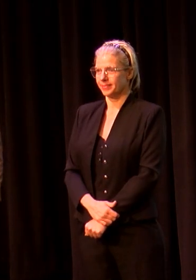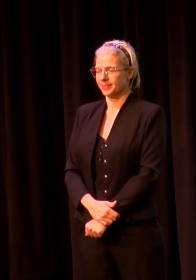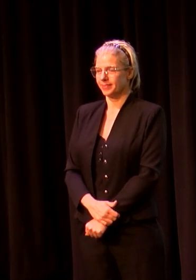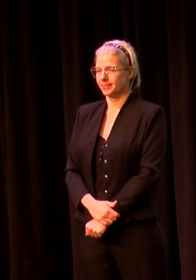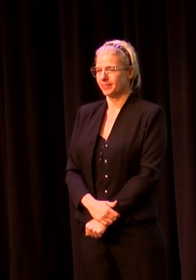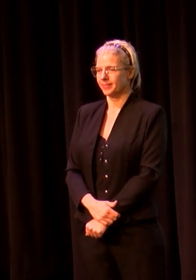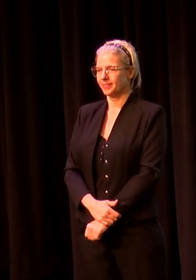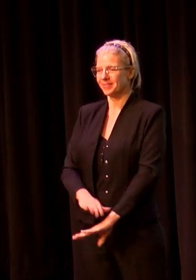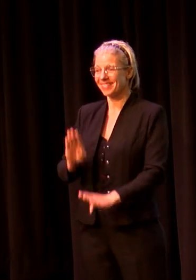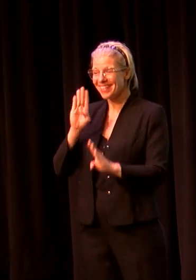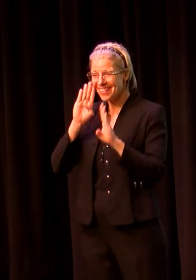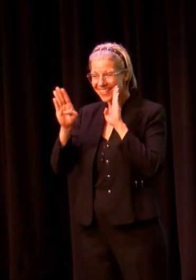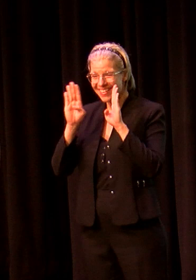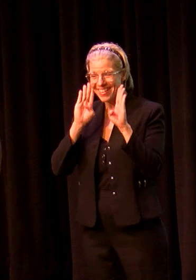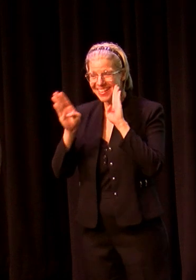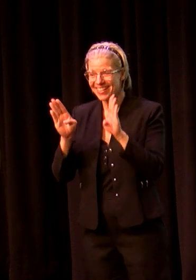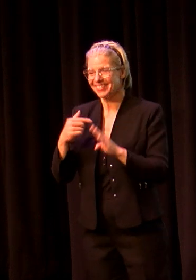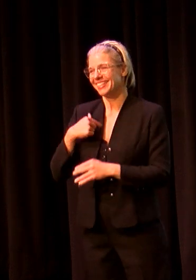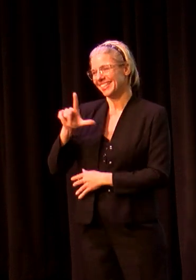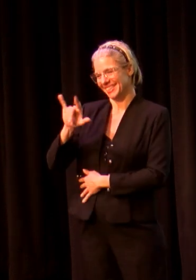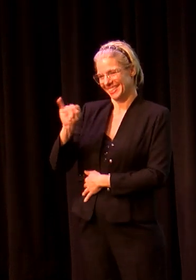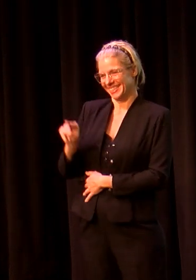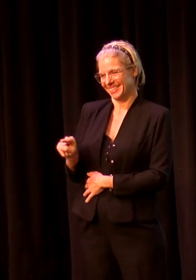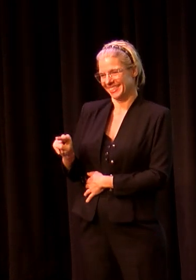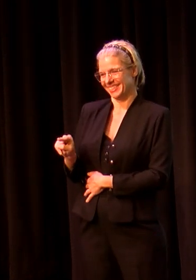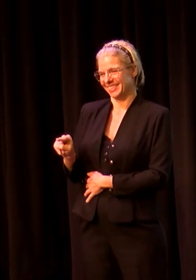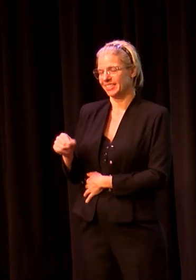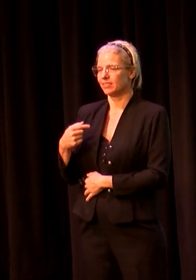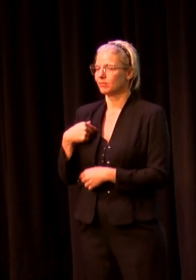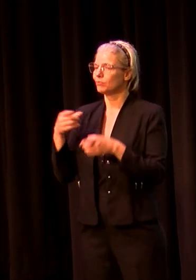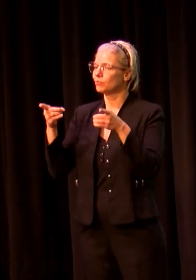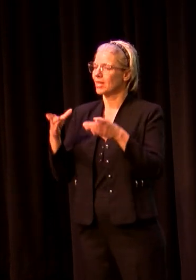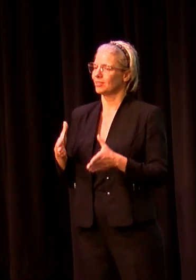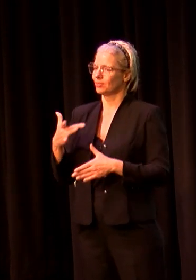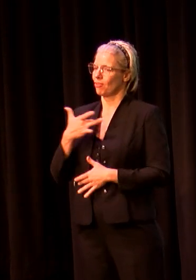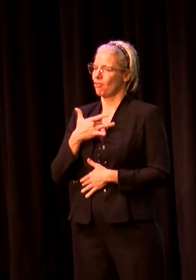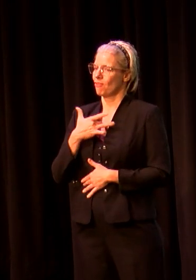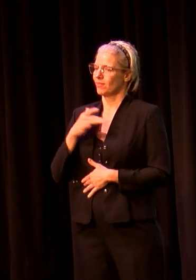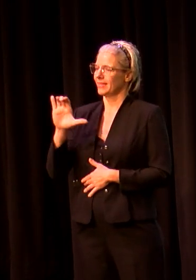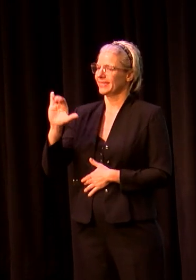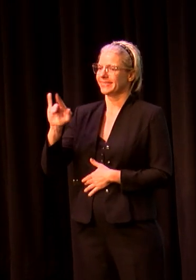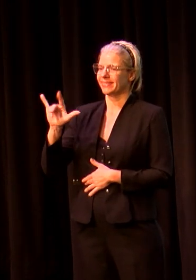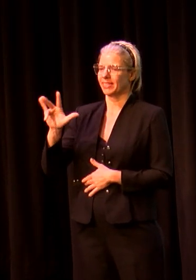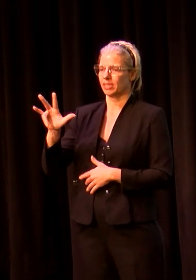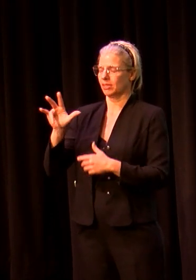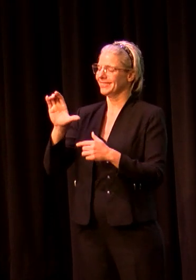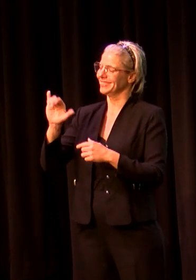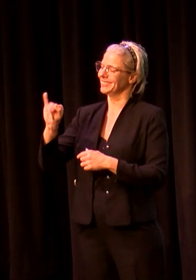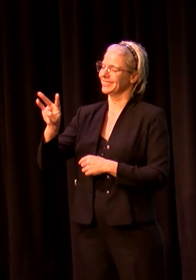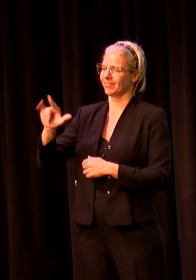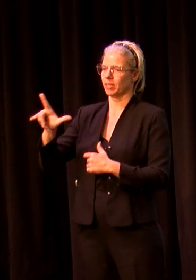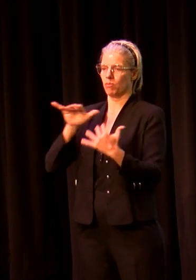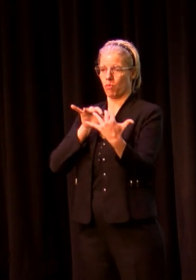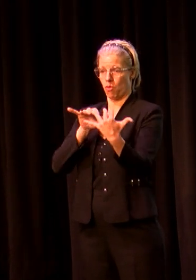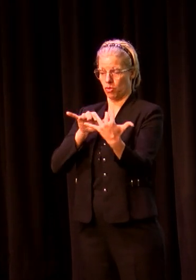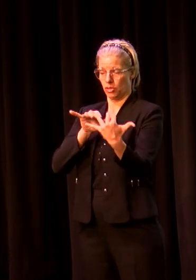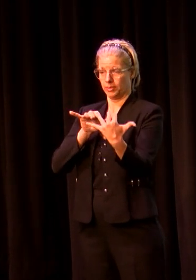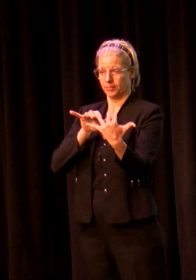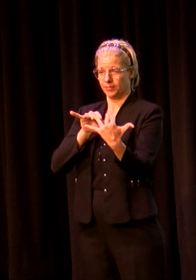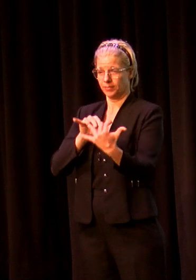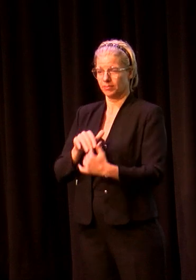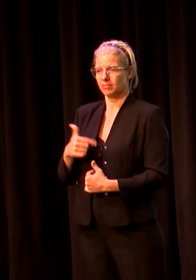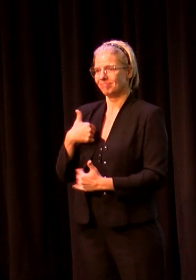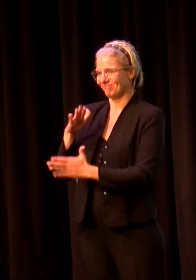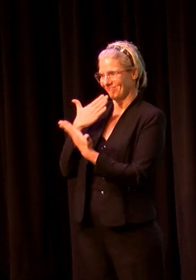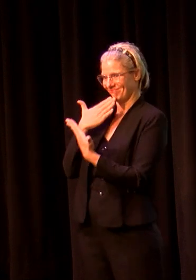Hello there. I'm Liz Chateau. I'm director of the Heart of the Civil War Heritage Area. Thank you for this opportunity. I mainly